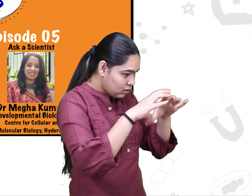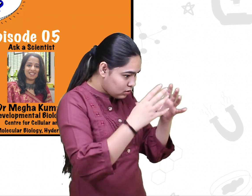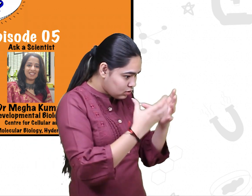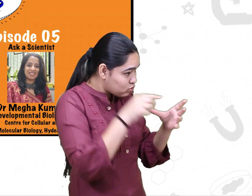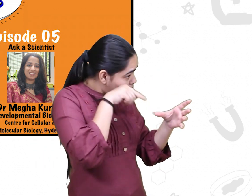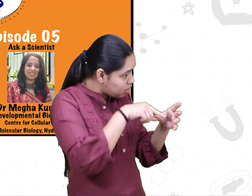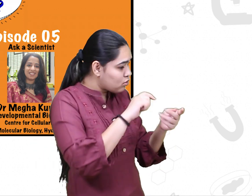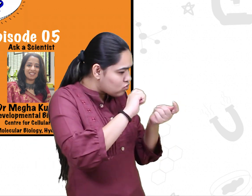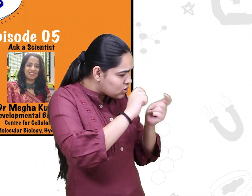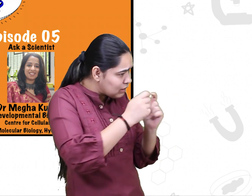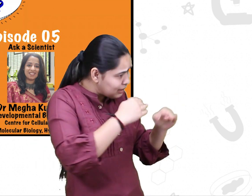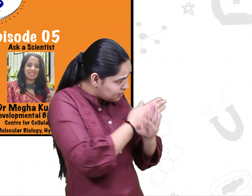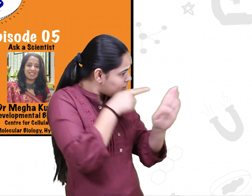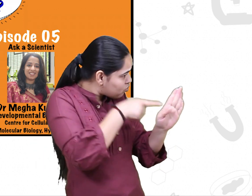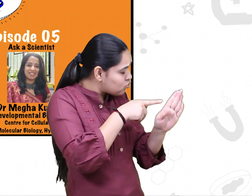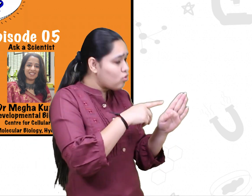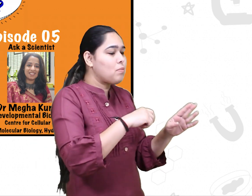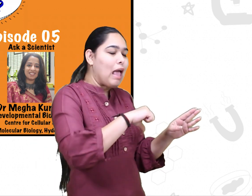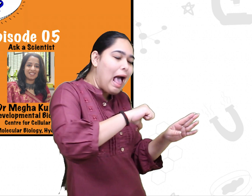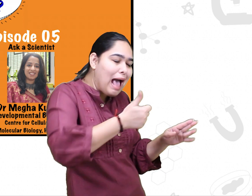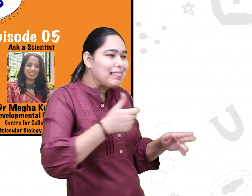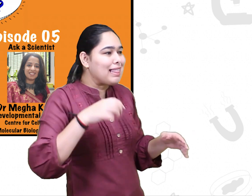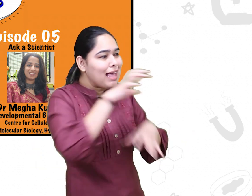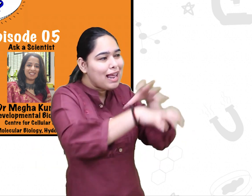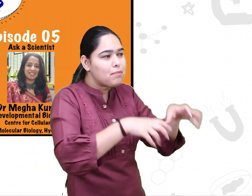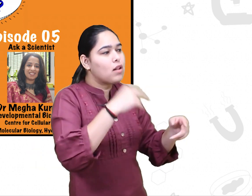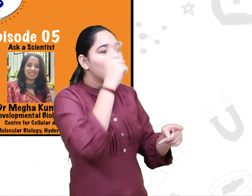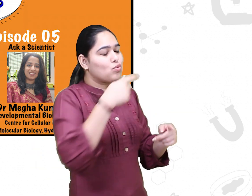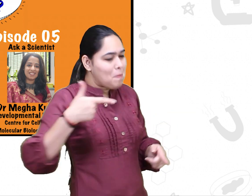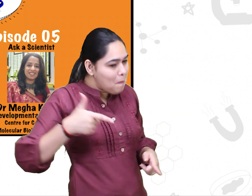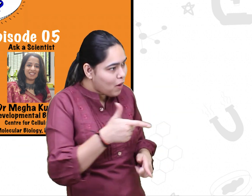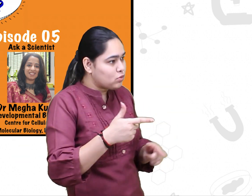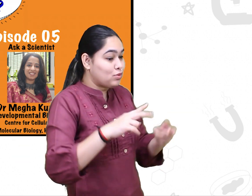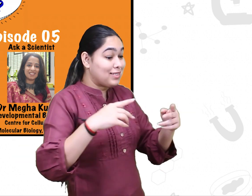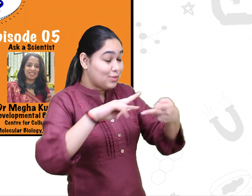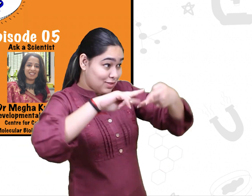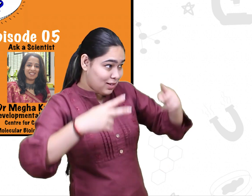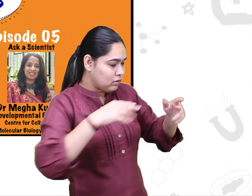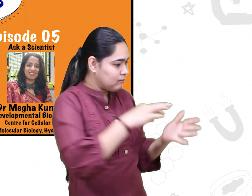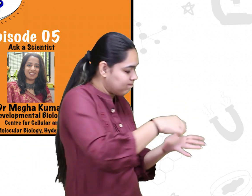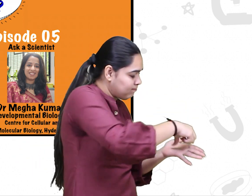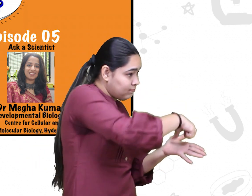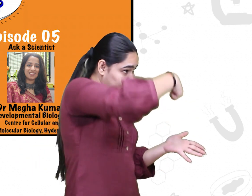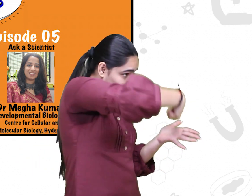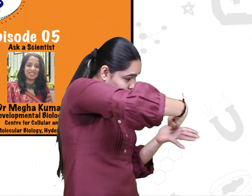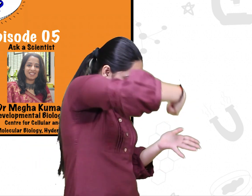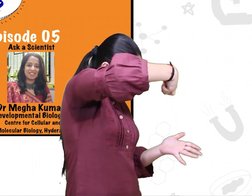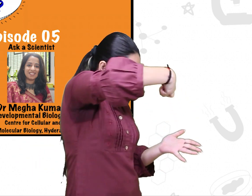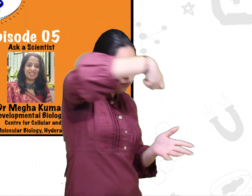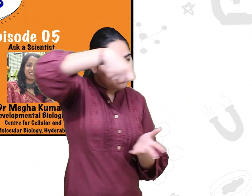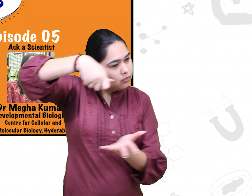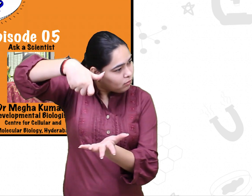to confirm this idea, another study went a step further. They placed this